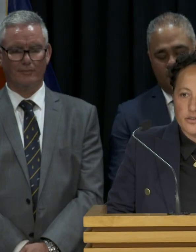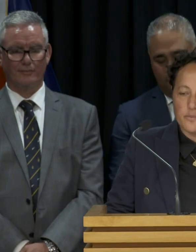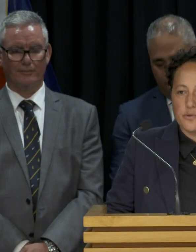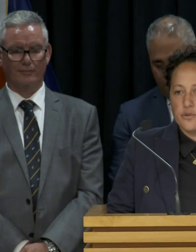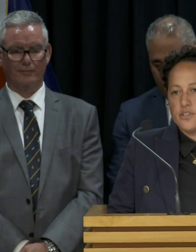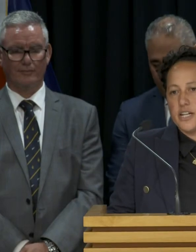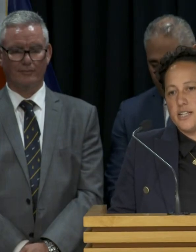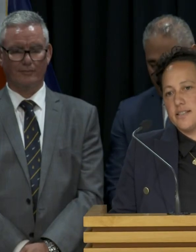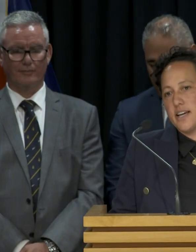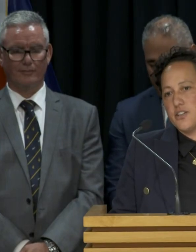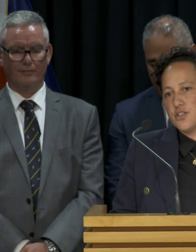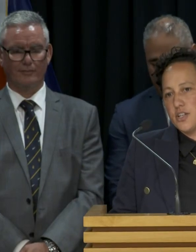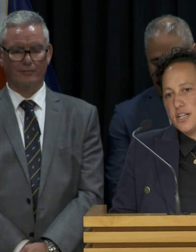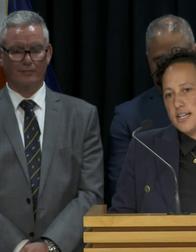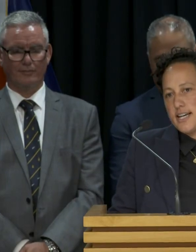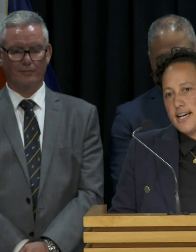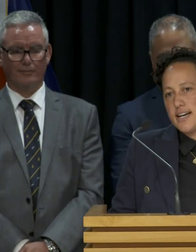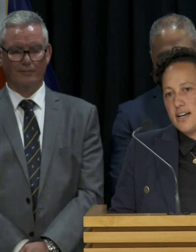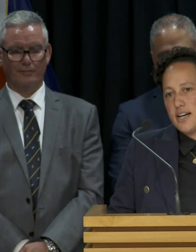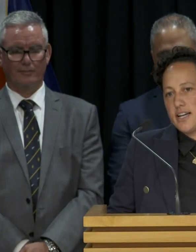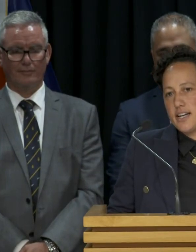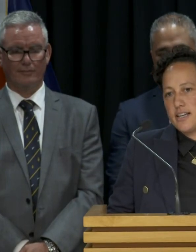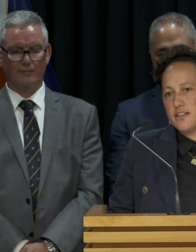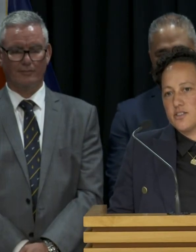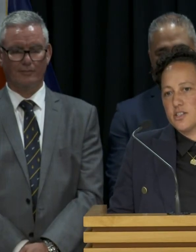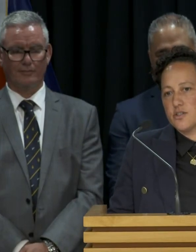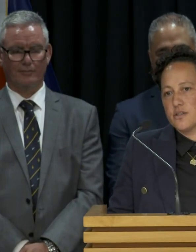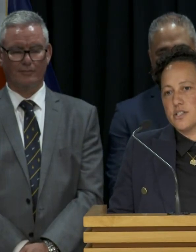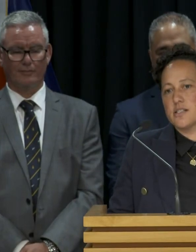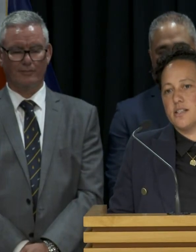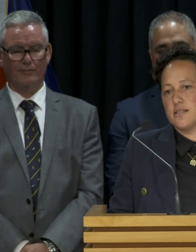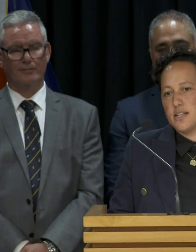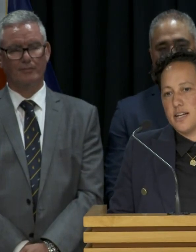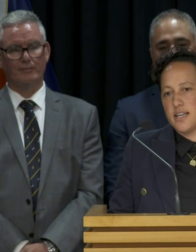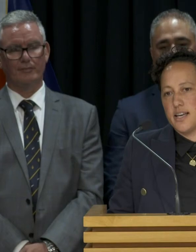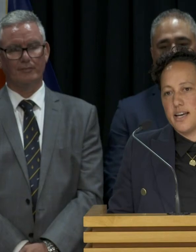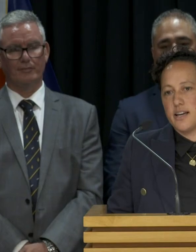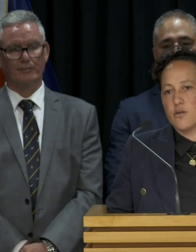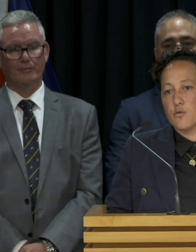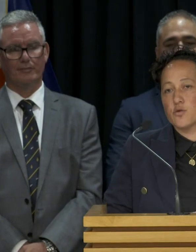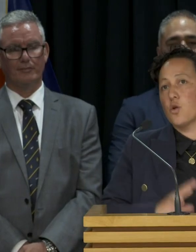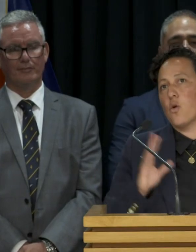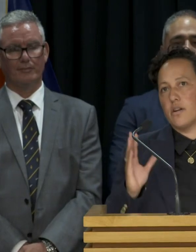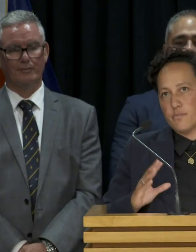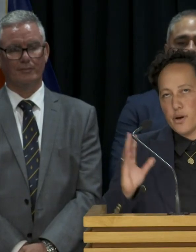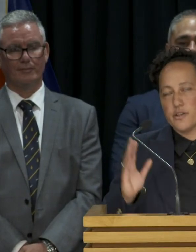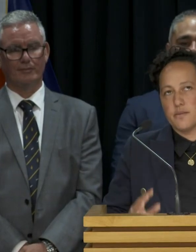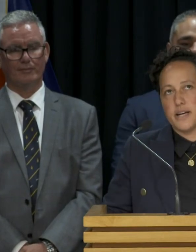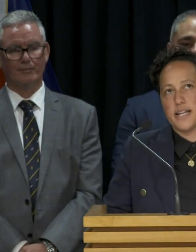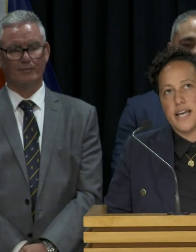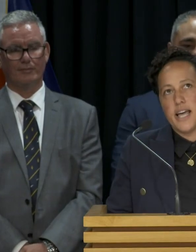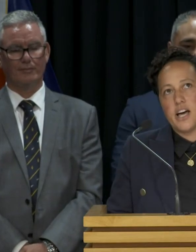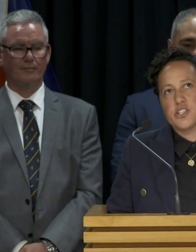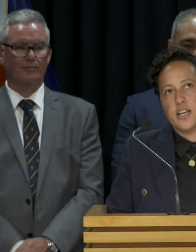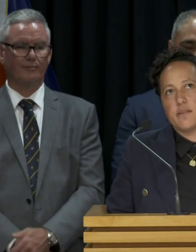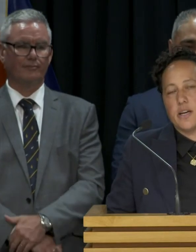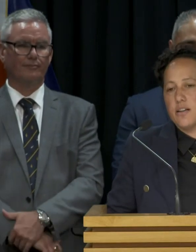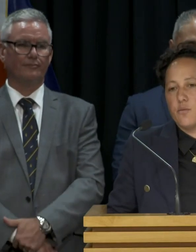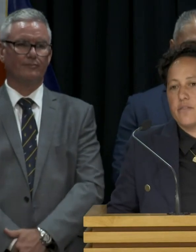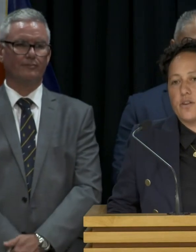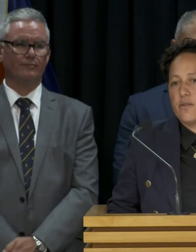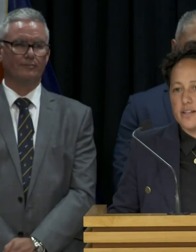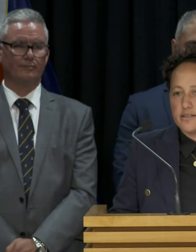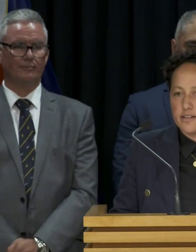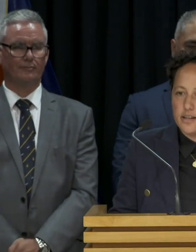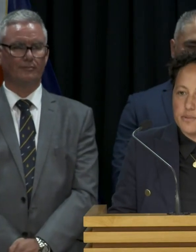of the Honourable Eugenie Sage. I had a constituent just yesterday talk and post about how she had